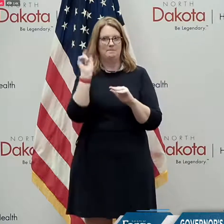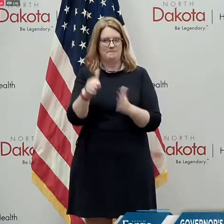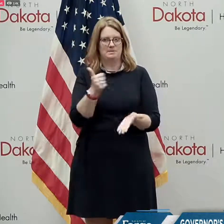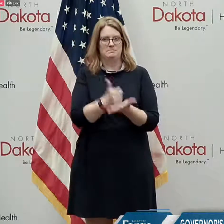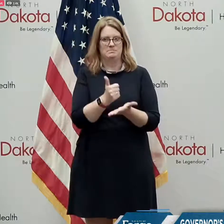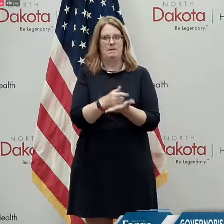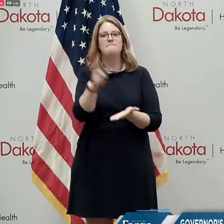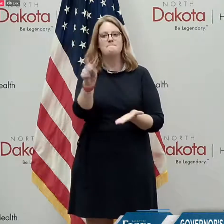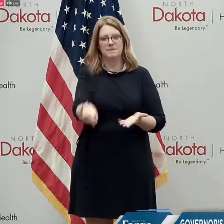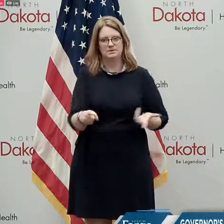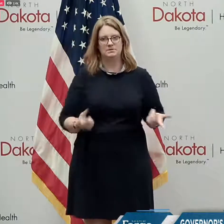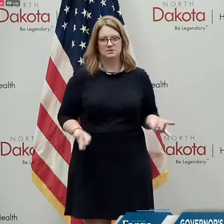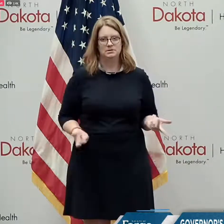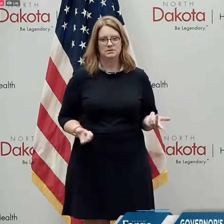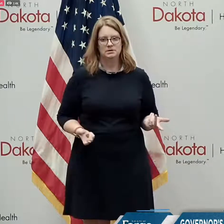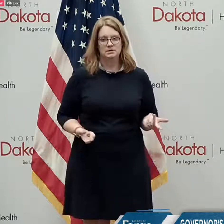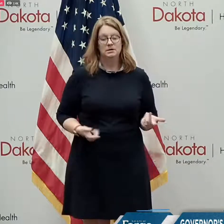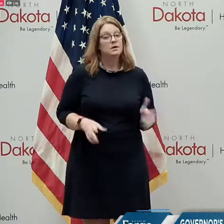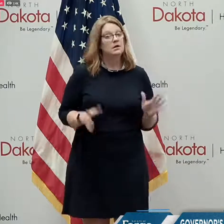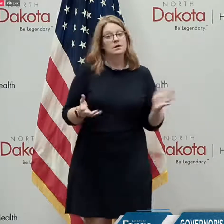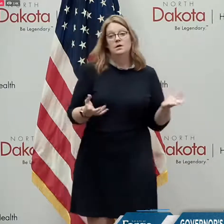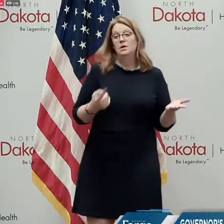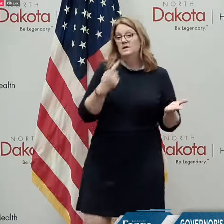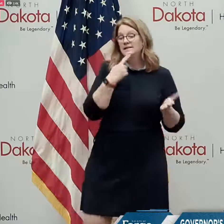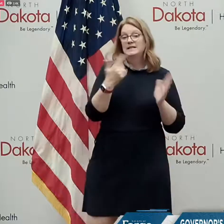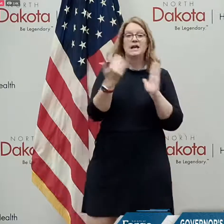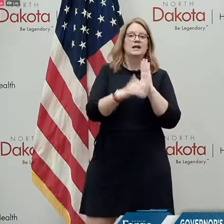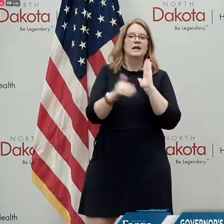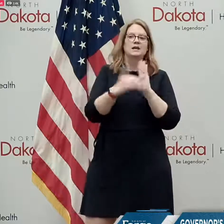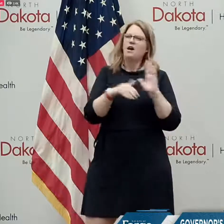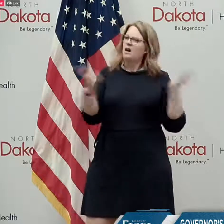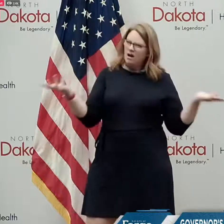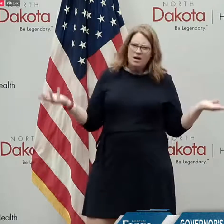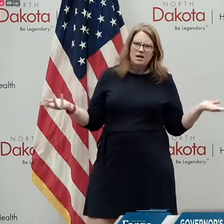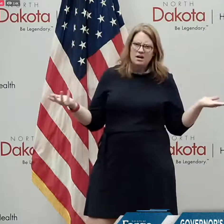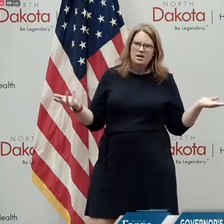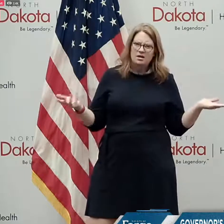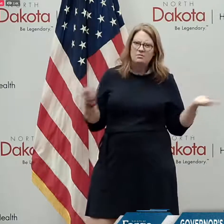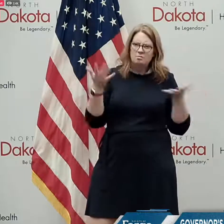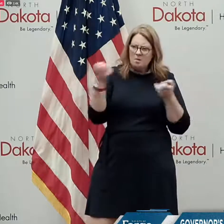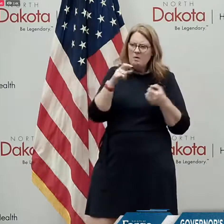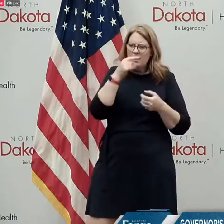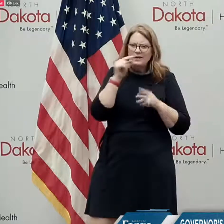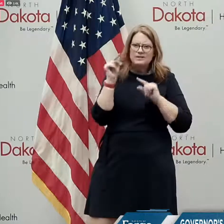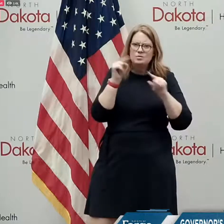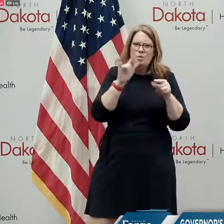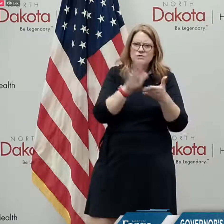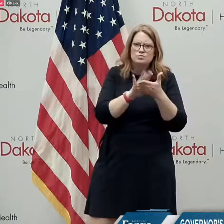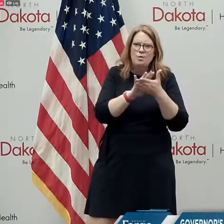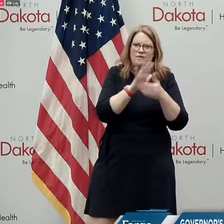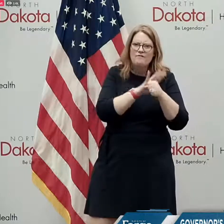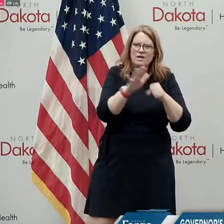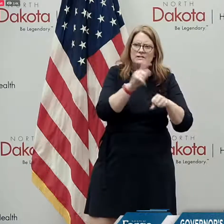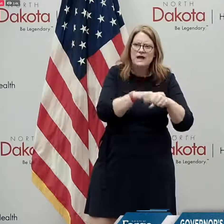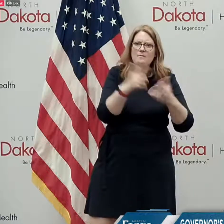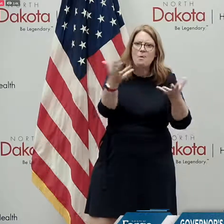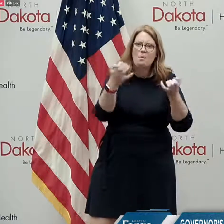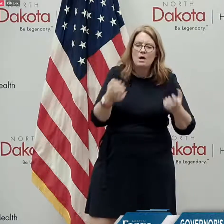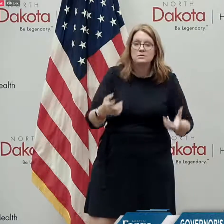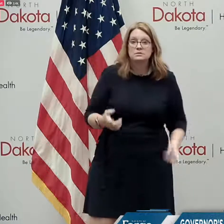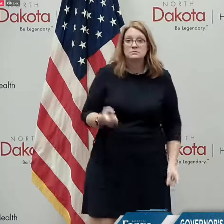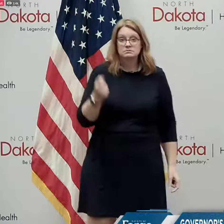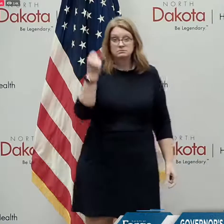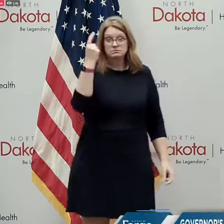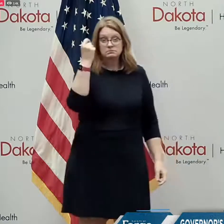all know, and we say it frequently, that we want our kids in school full-time. But if that is going to happen,